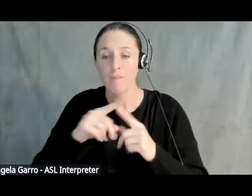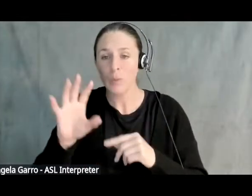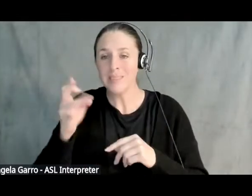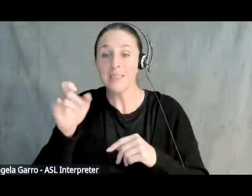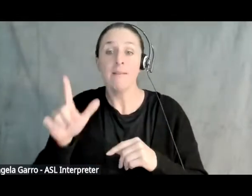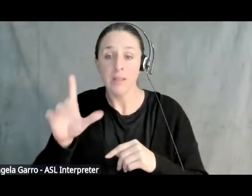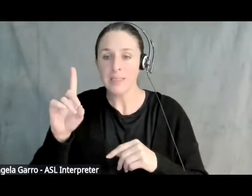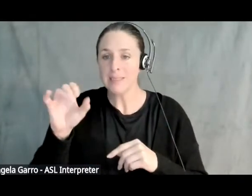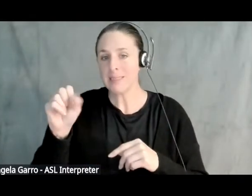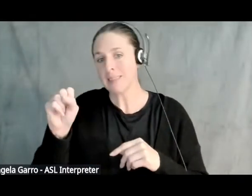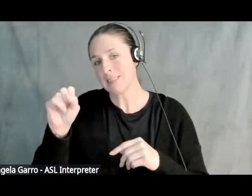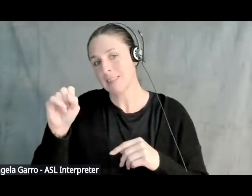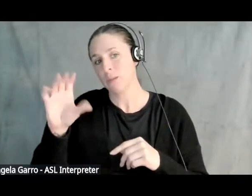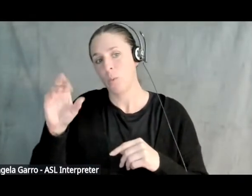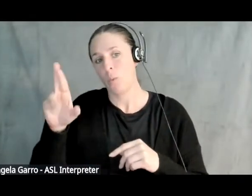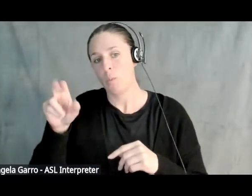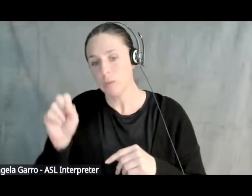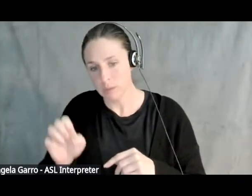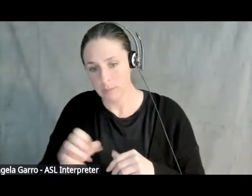discourse.